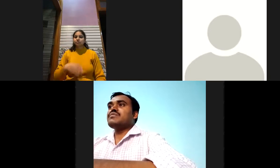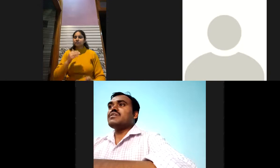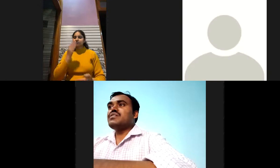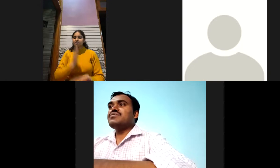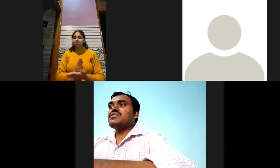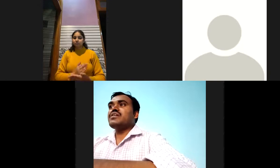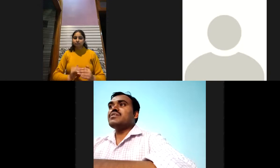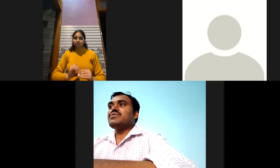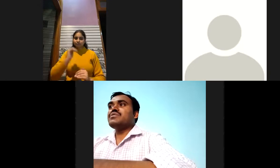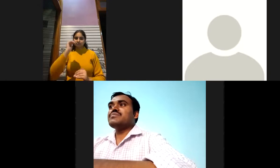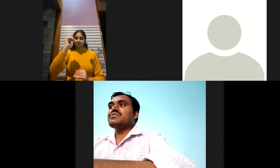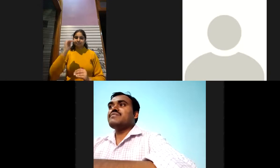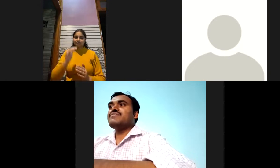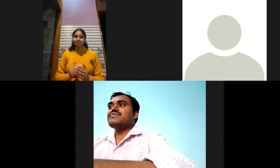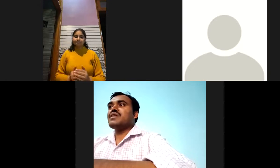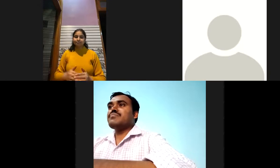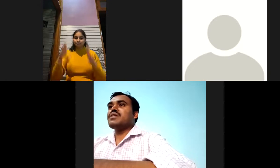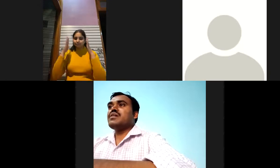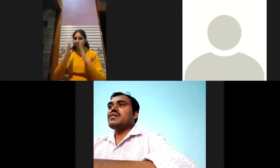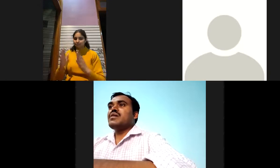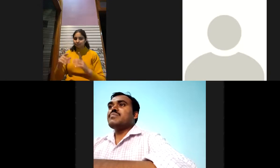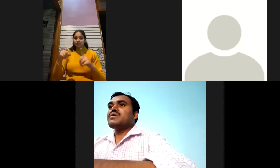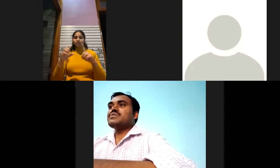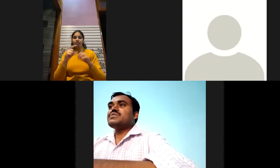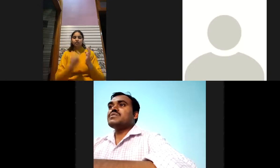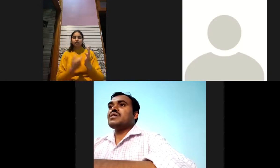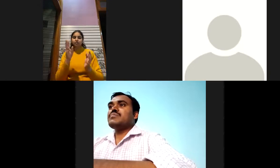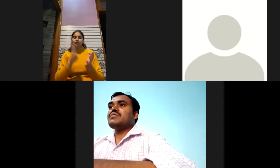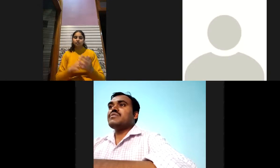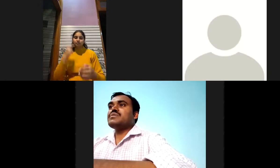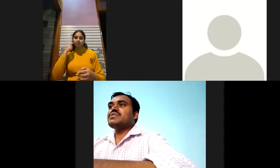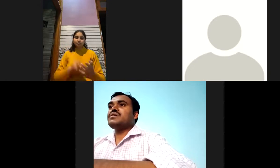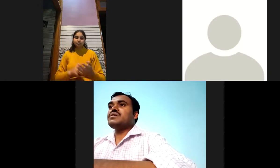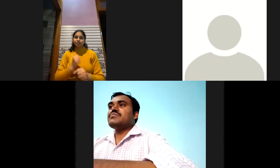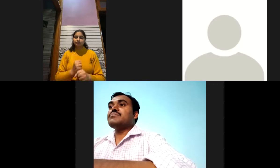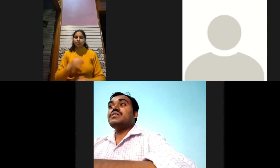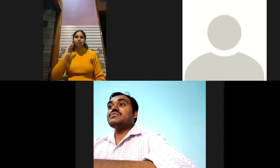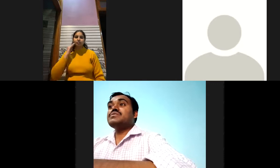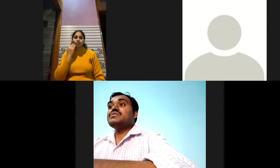not even an inch and devoted himself to drumming. But when he was